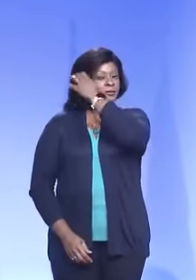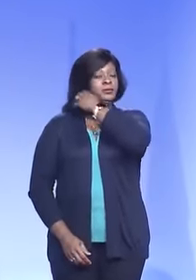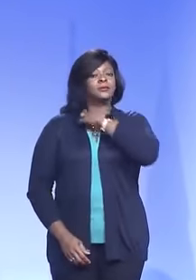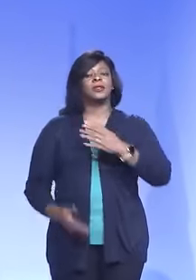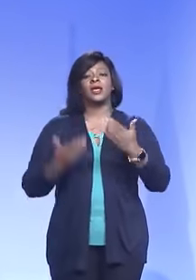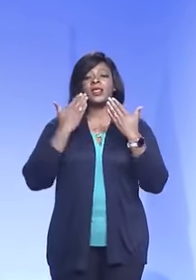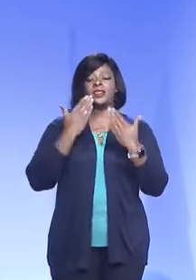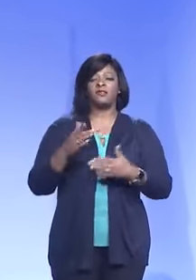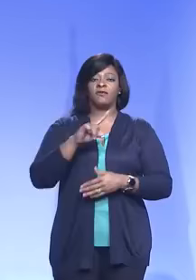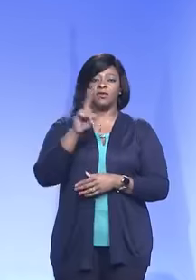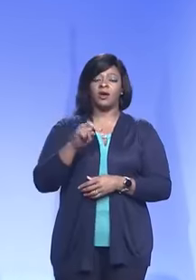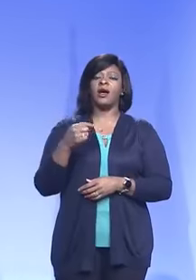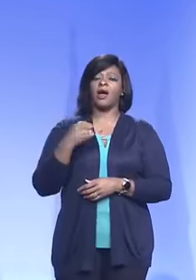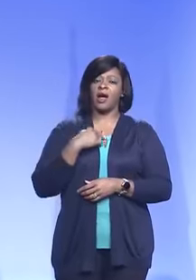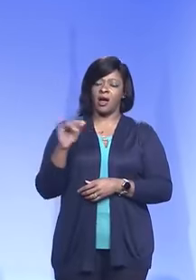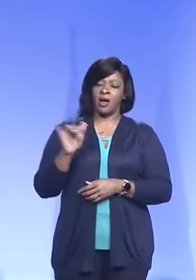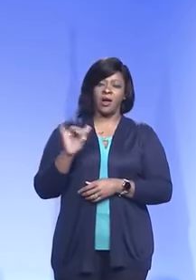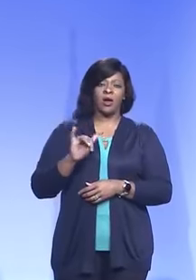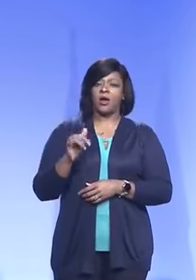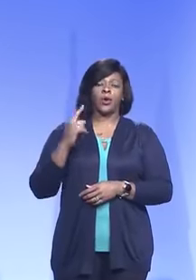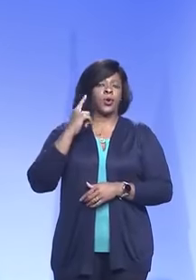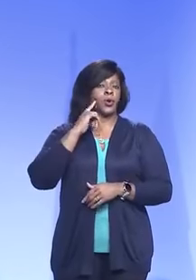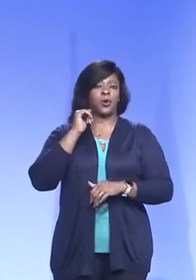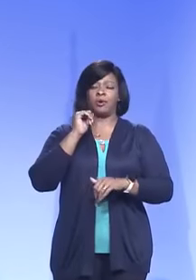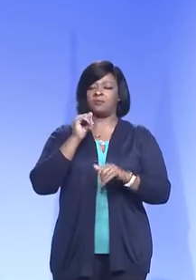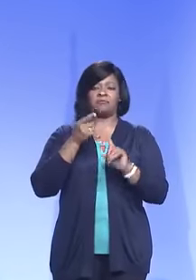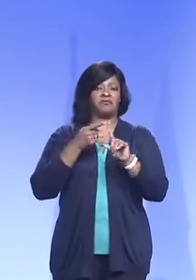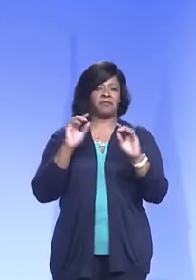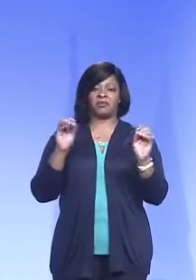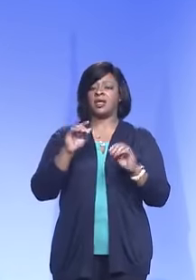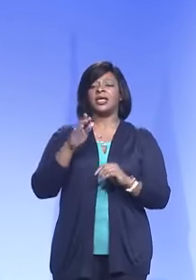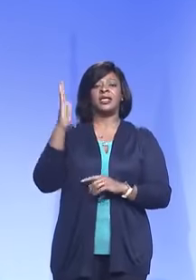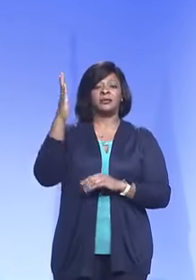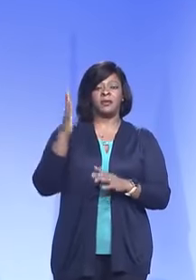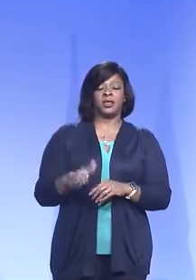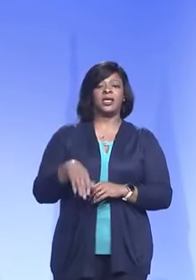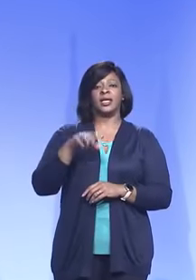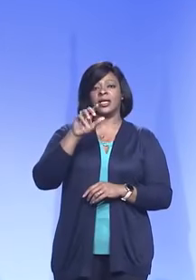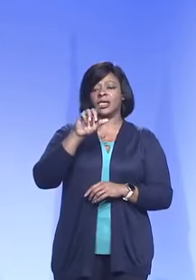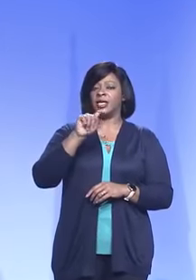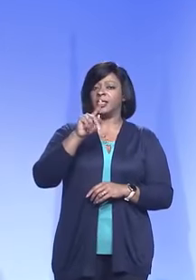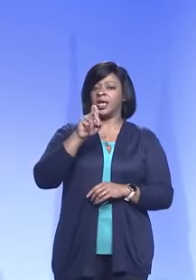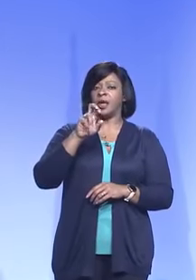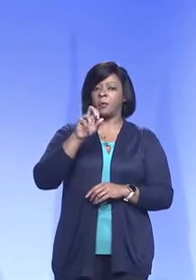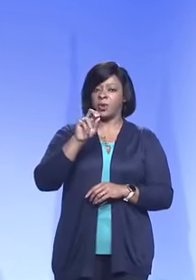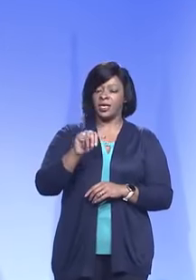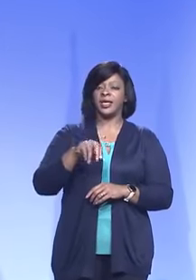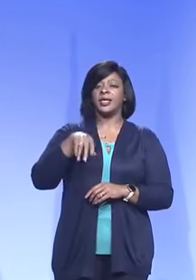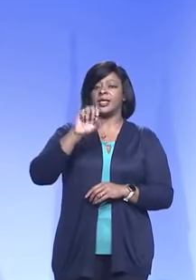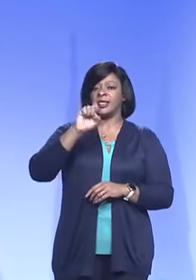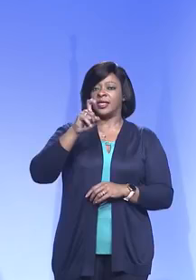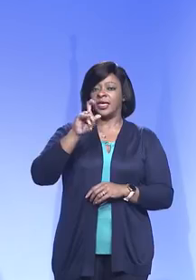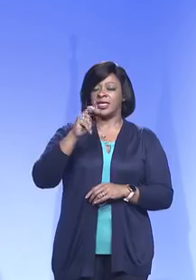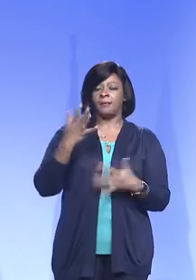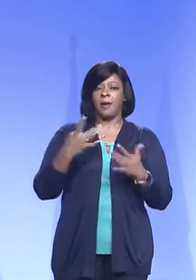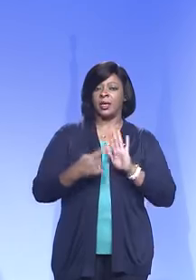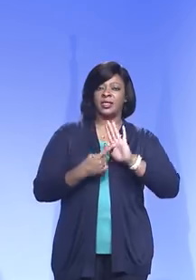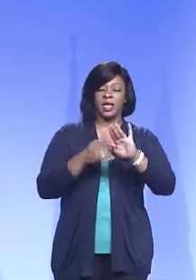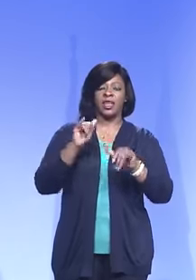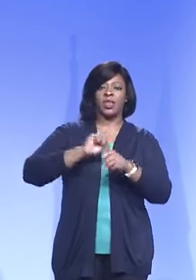Thanks for that question. I also have not heard from the Speaker, Cameron Sexton, and that may be a sign that some of